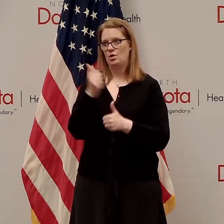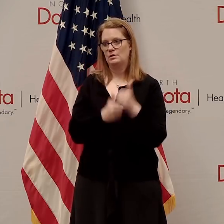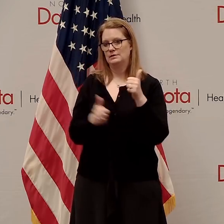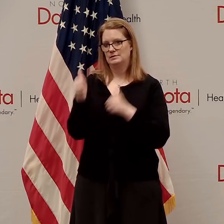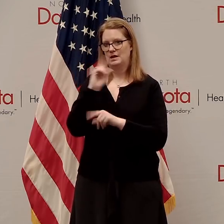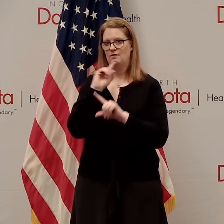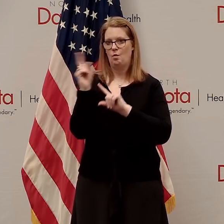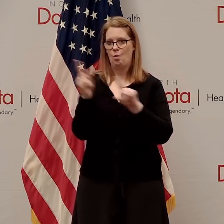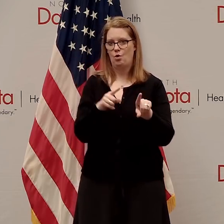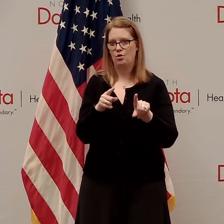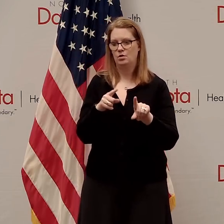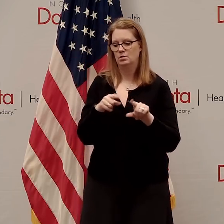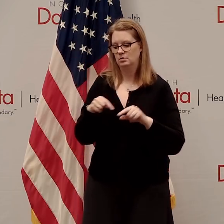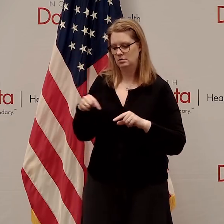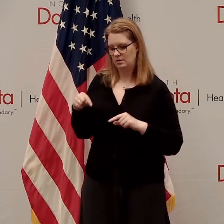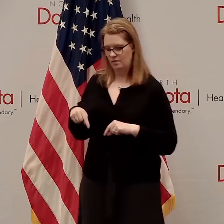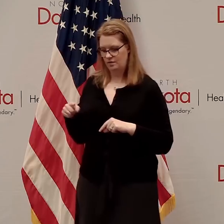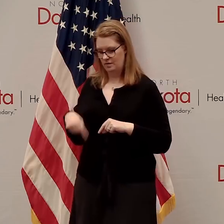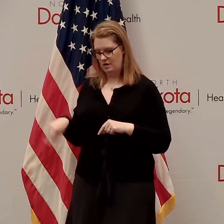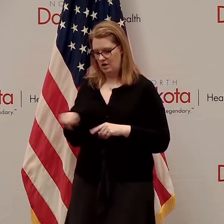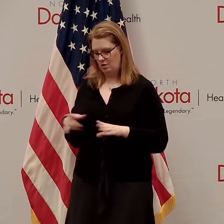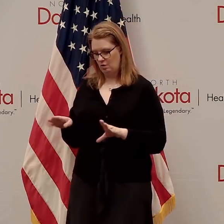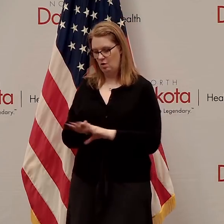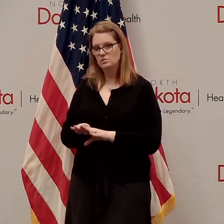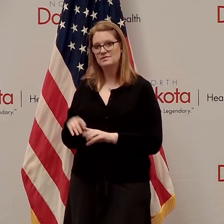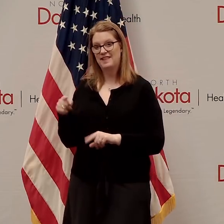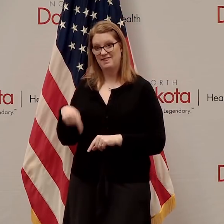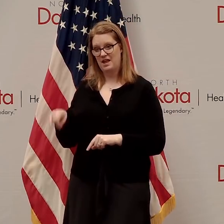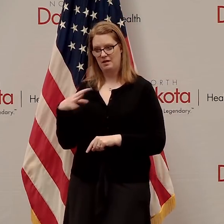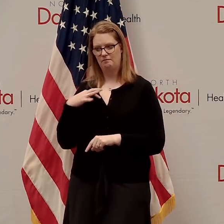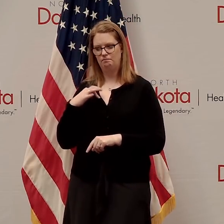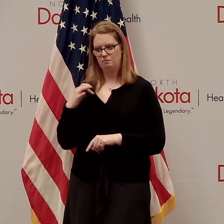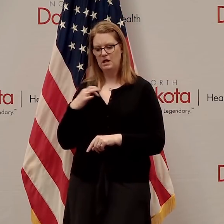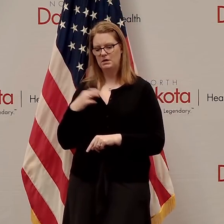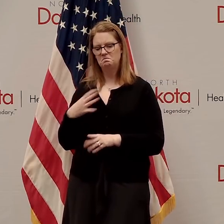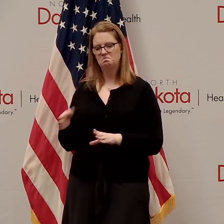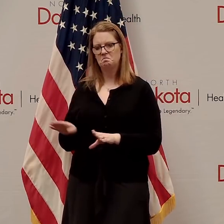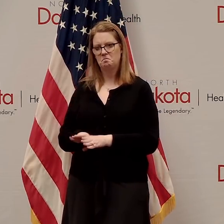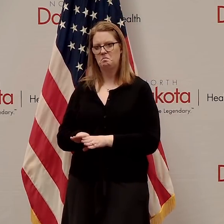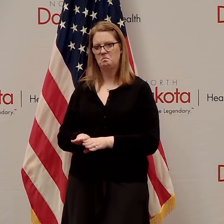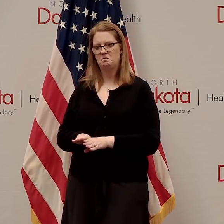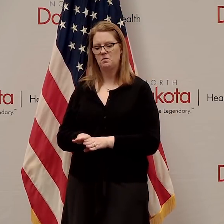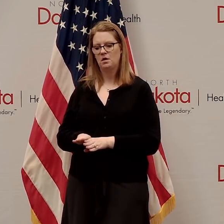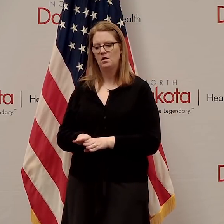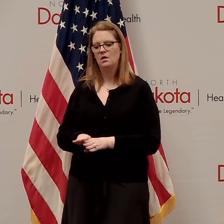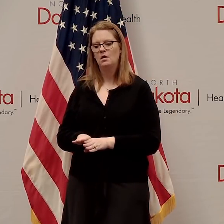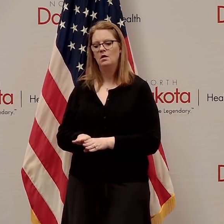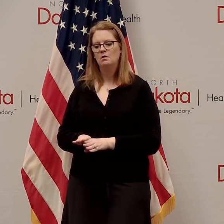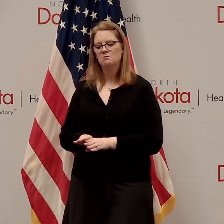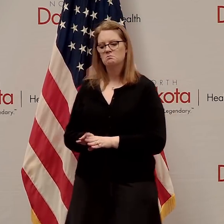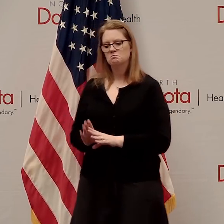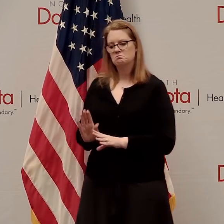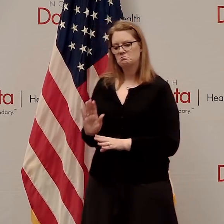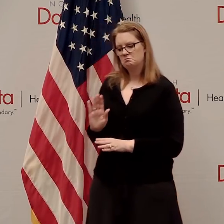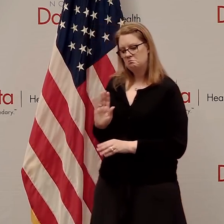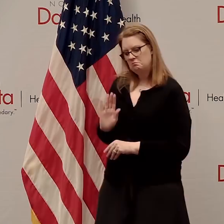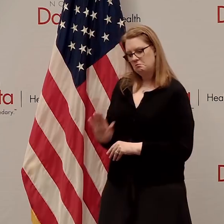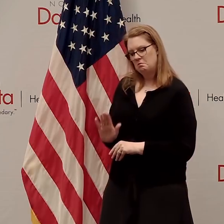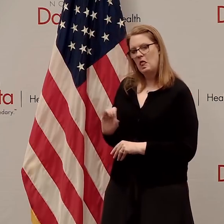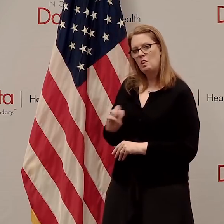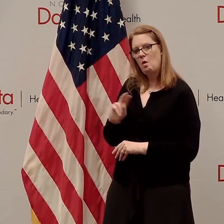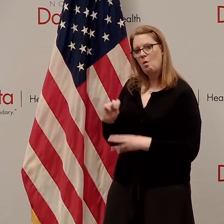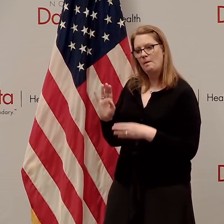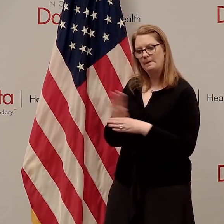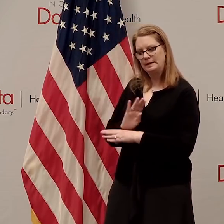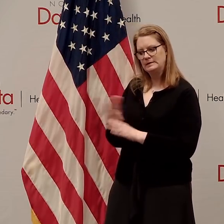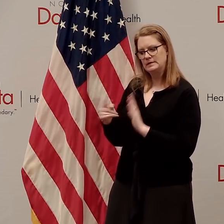they are not open today, then they voluntarily closed, and they can choose based on their own business models and